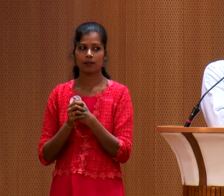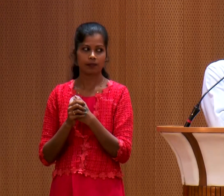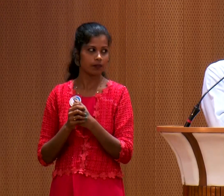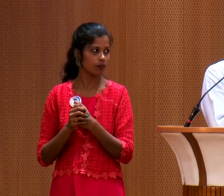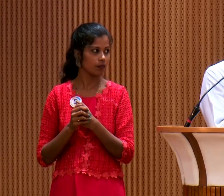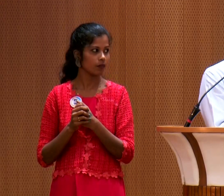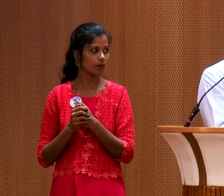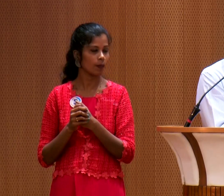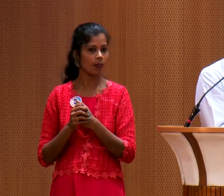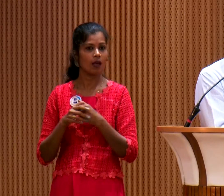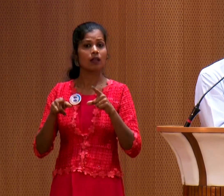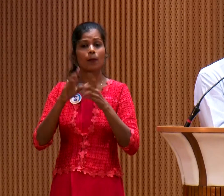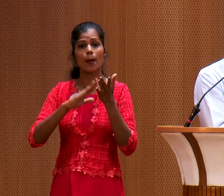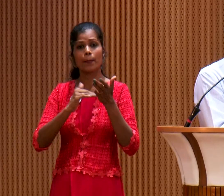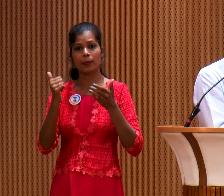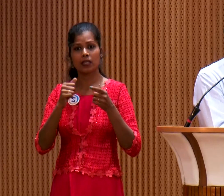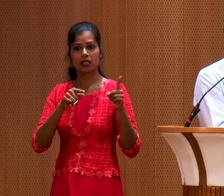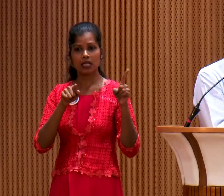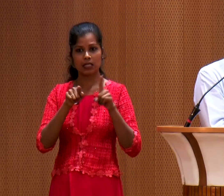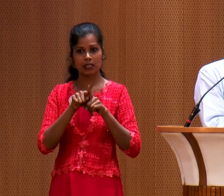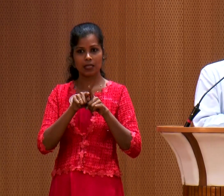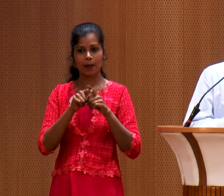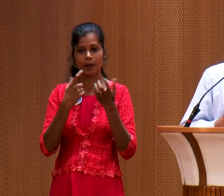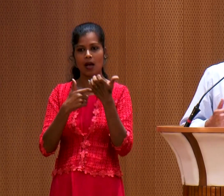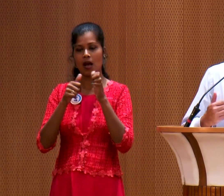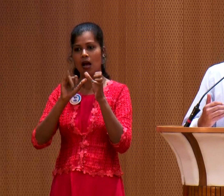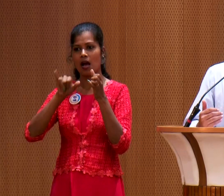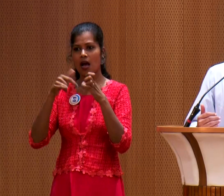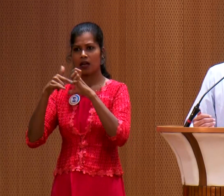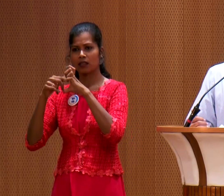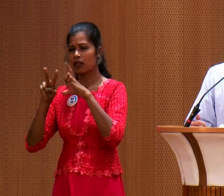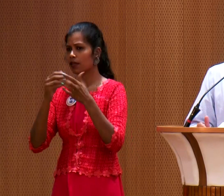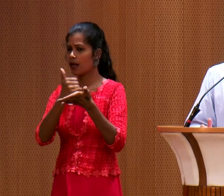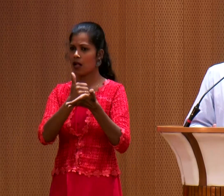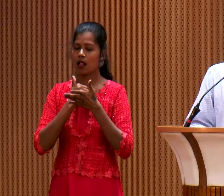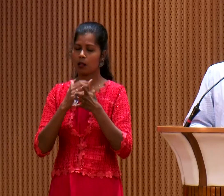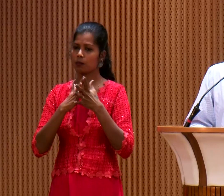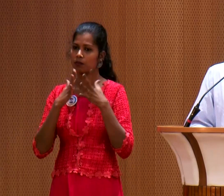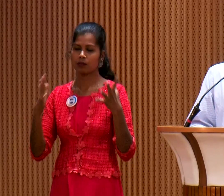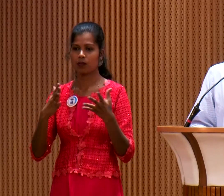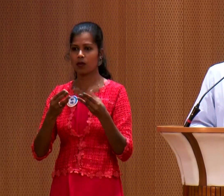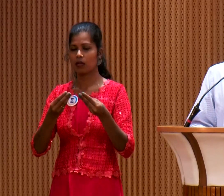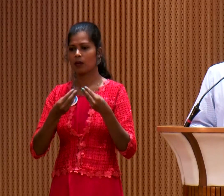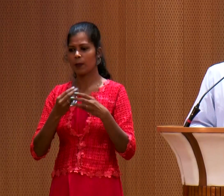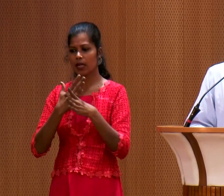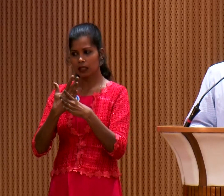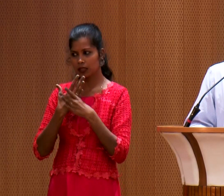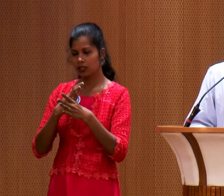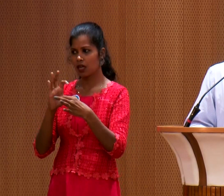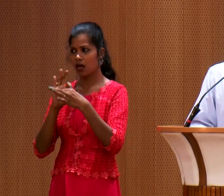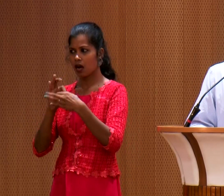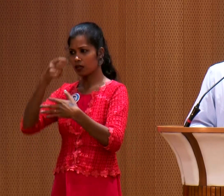Sri Rajiv, who's also the koya minister, has helped us a lot in dealing with some of the